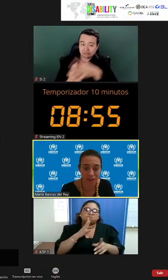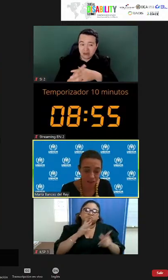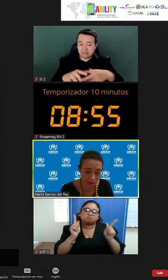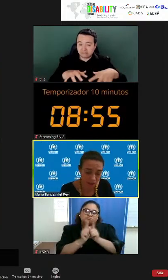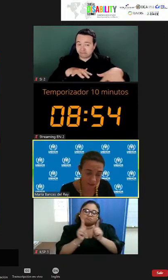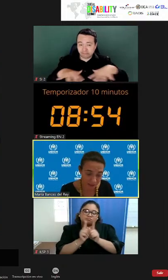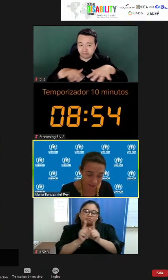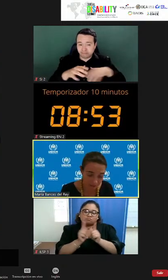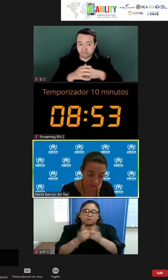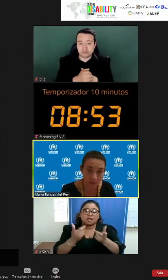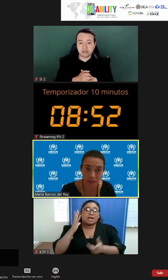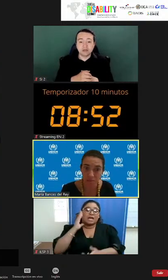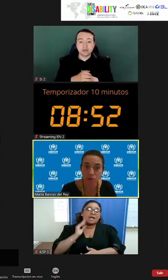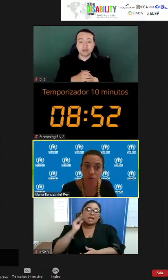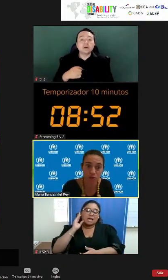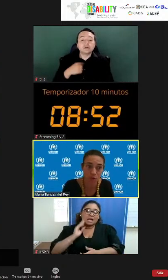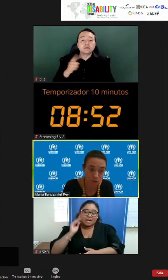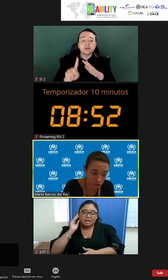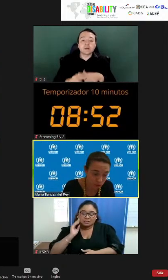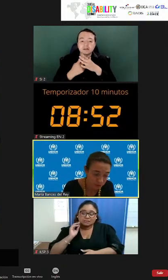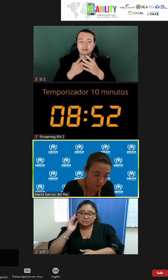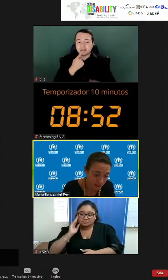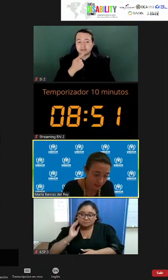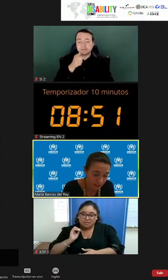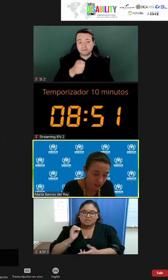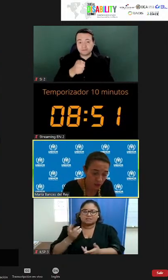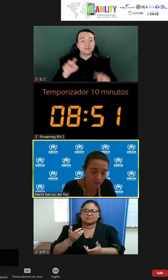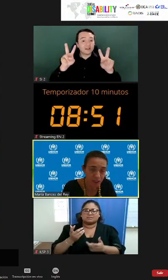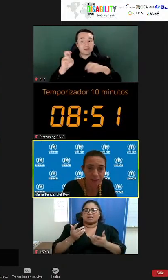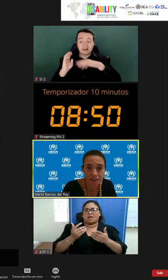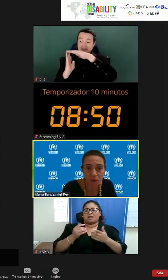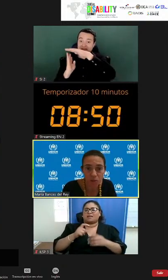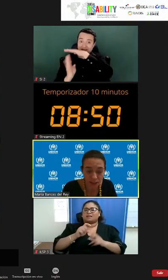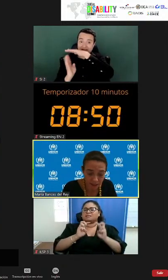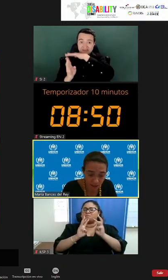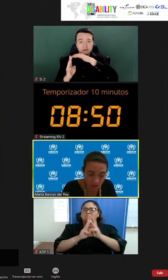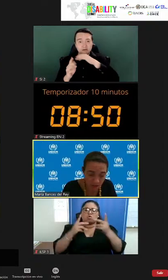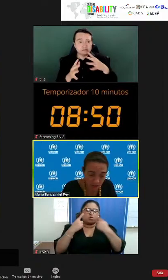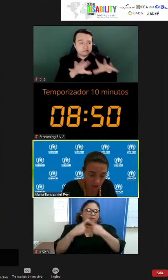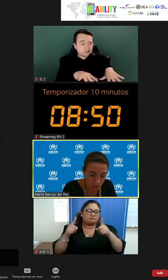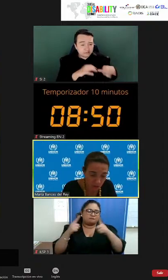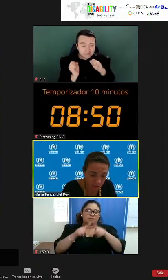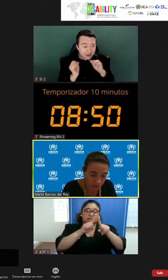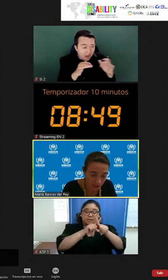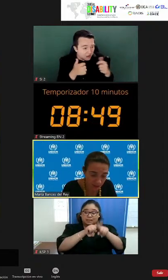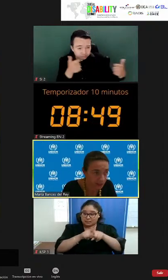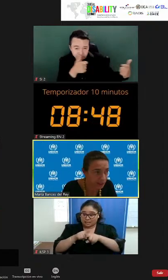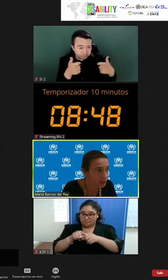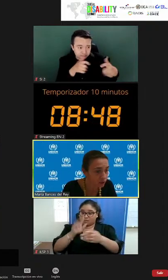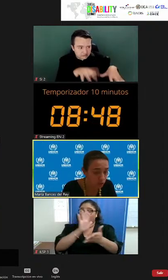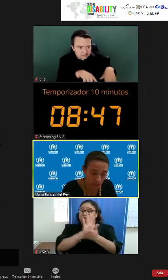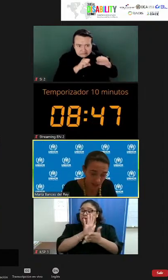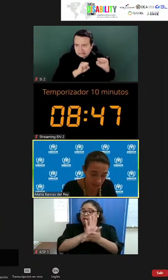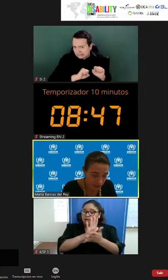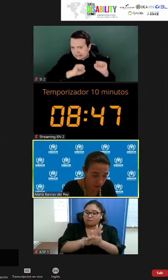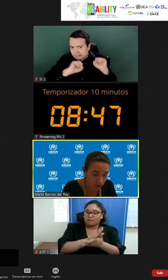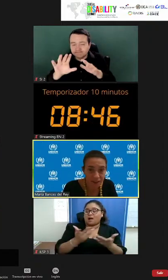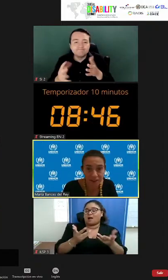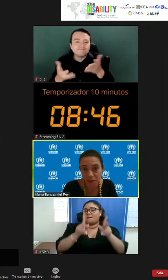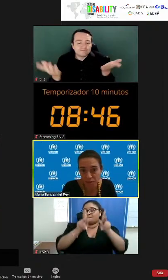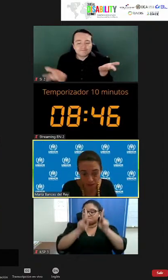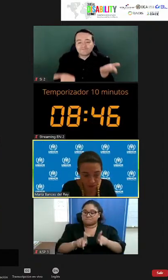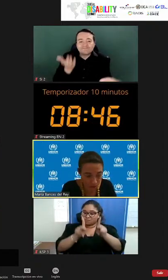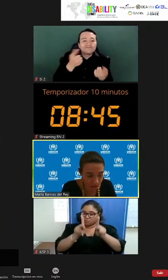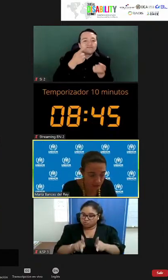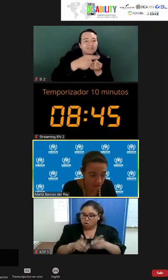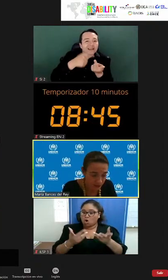present and so the experience of first of all displacement